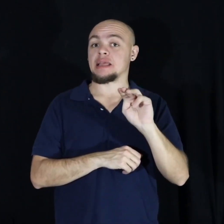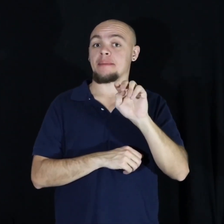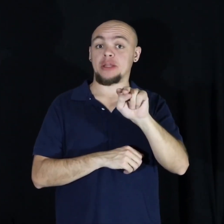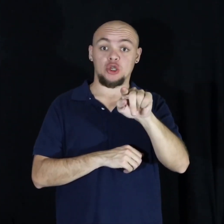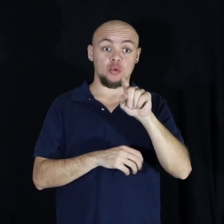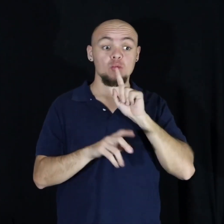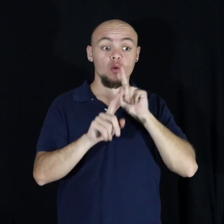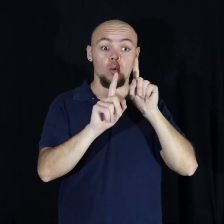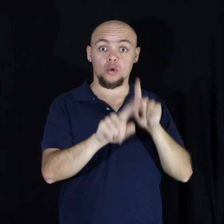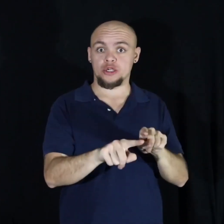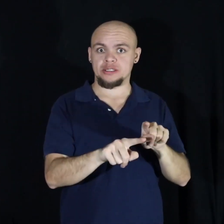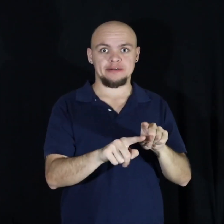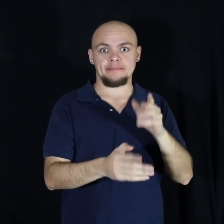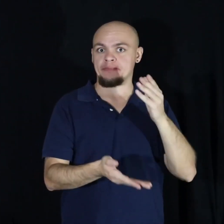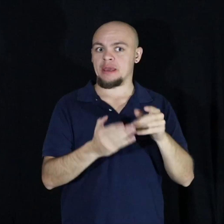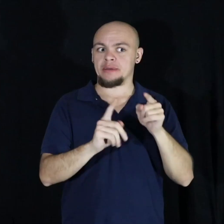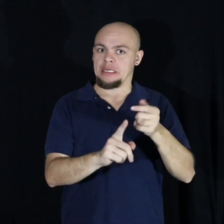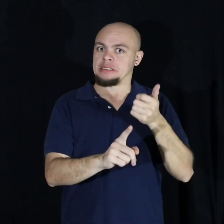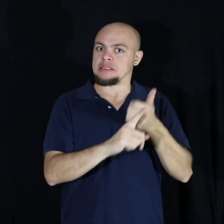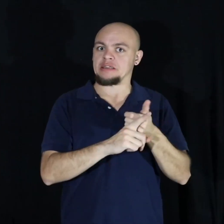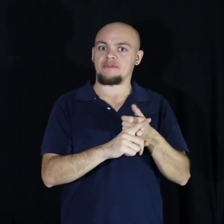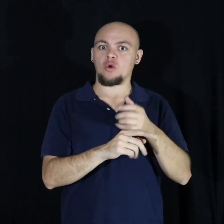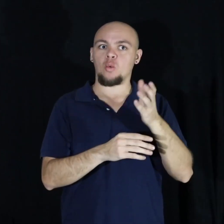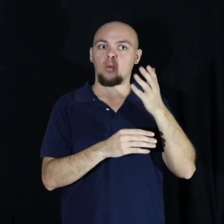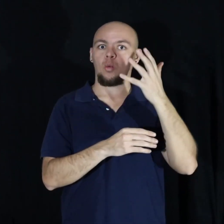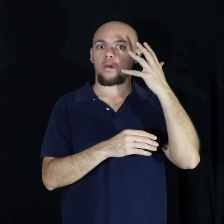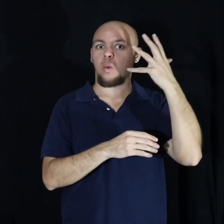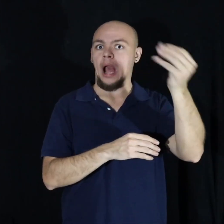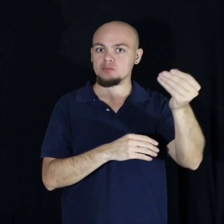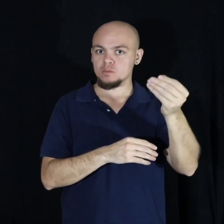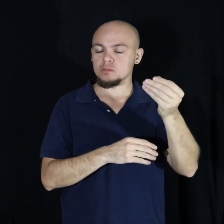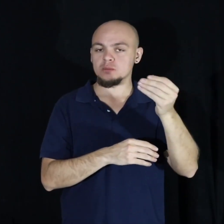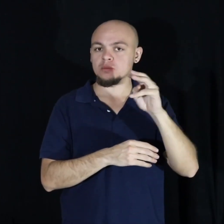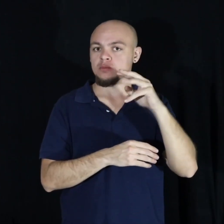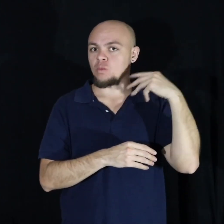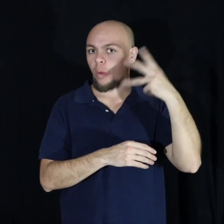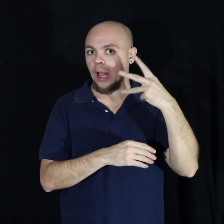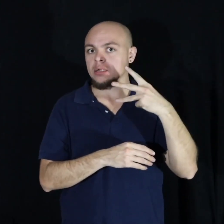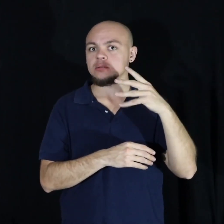fact, it might not actually be wild-caught or salmon.